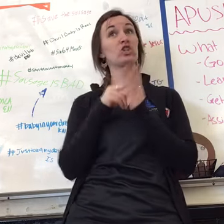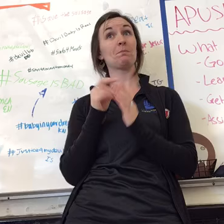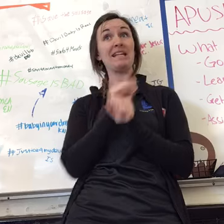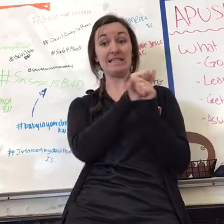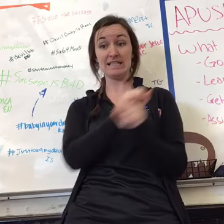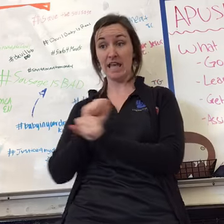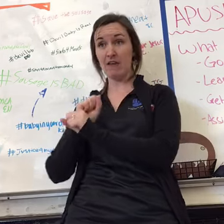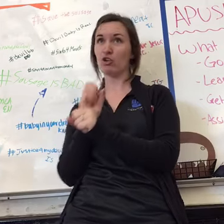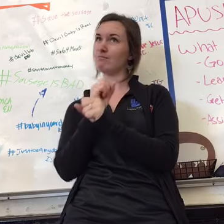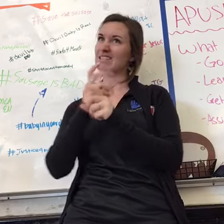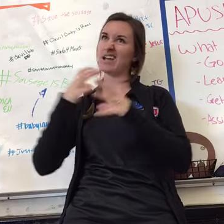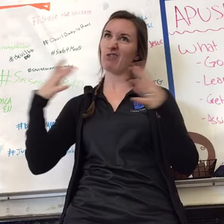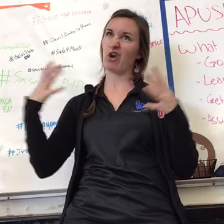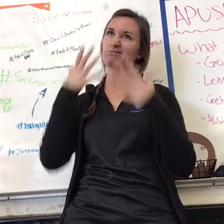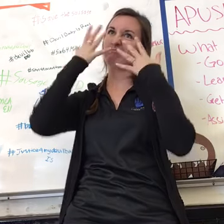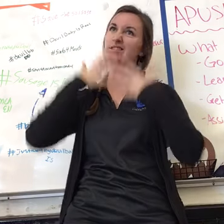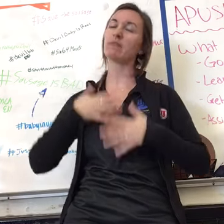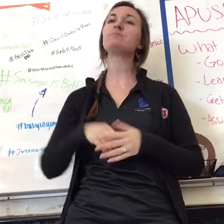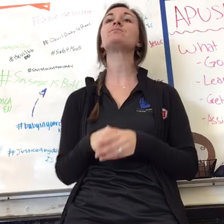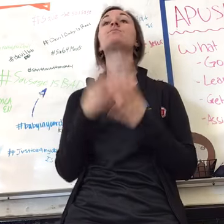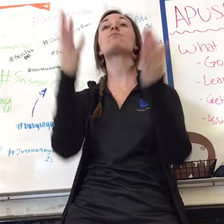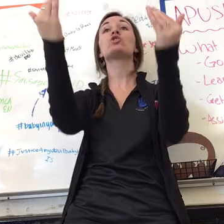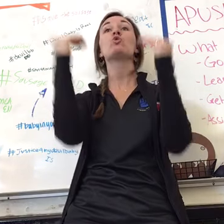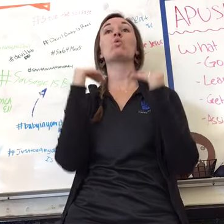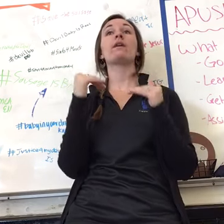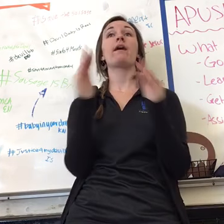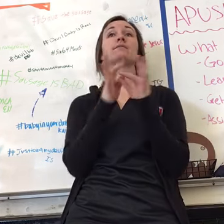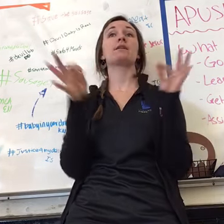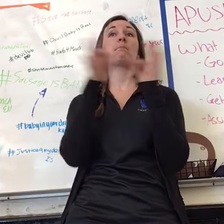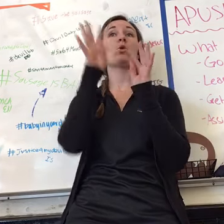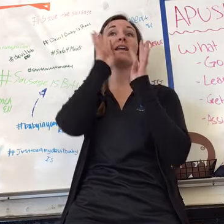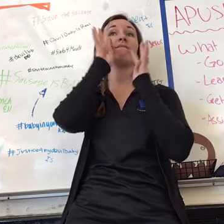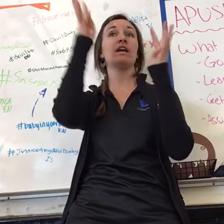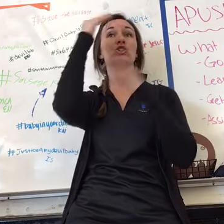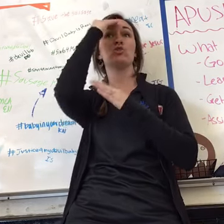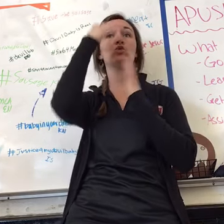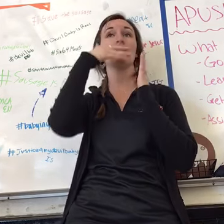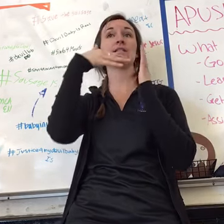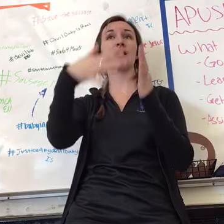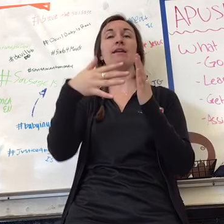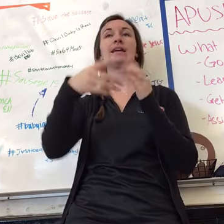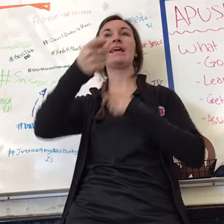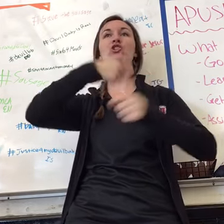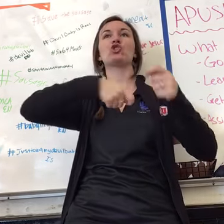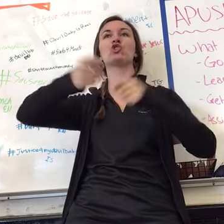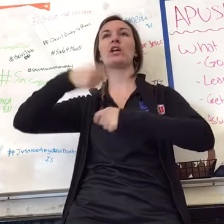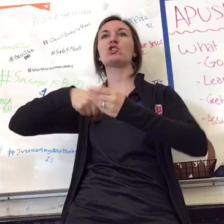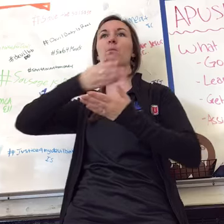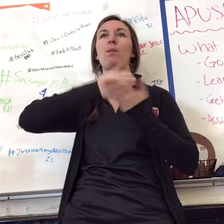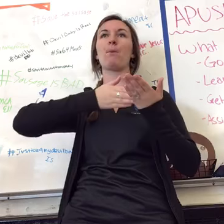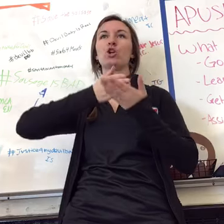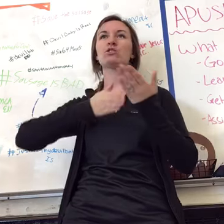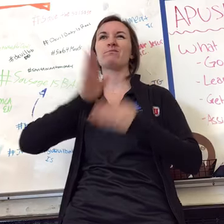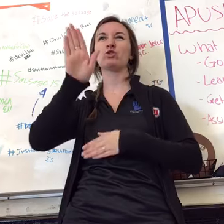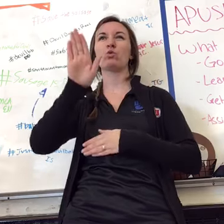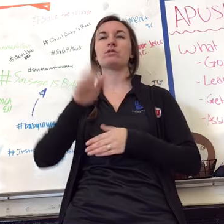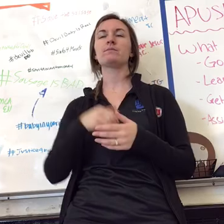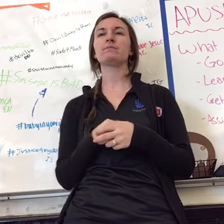Okay? Next important inventions that I would know is I would know interchangeable parts. That is one